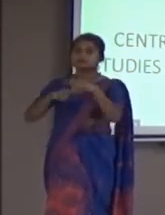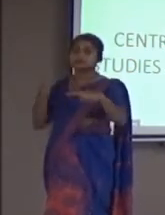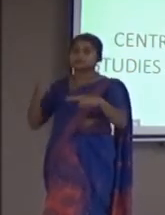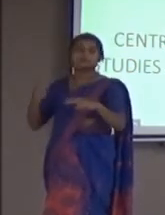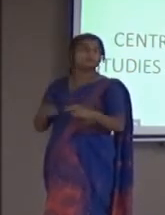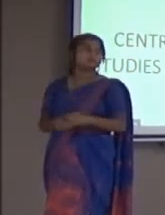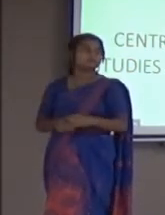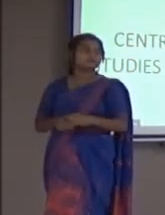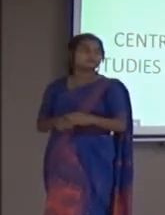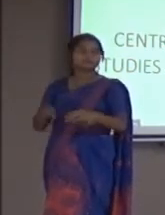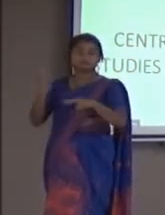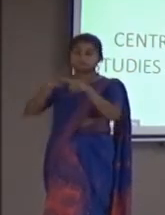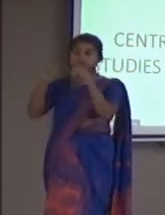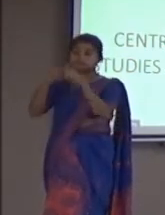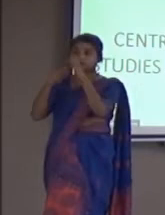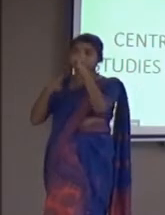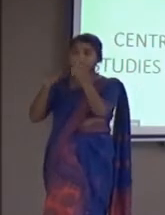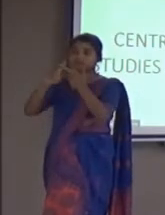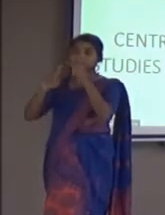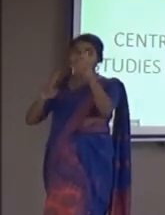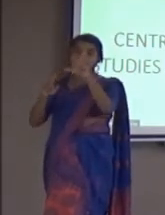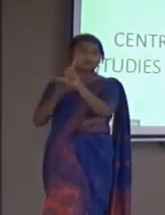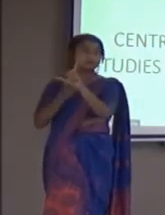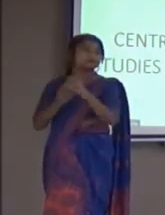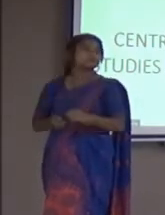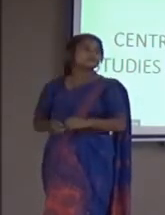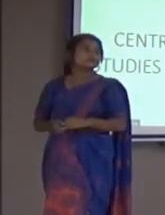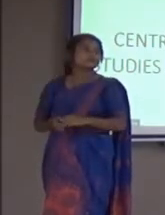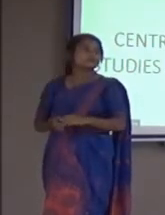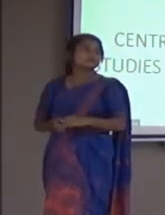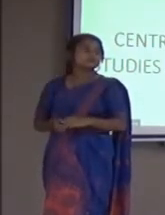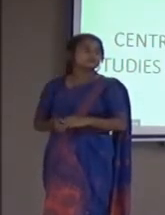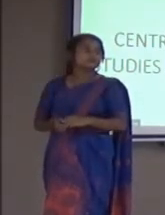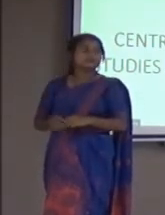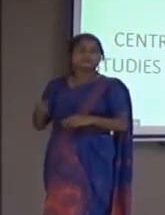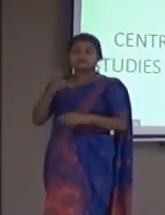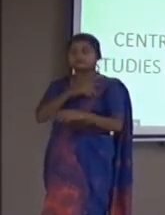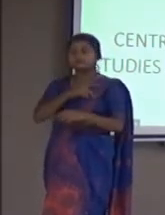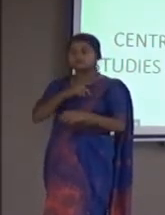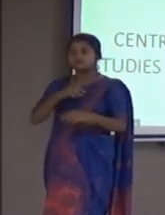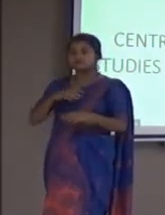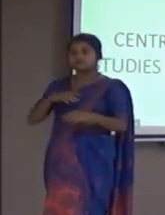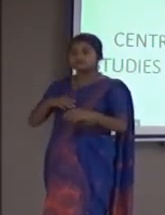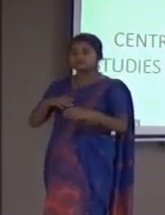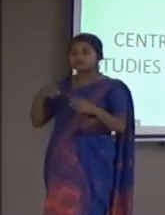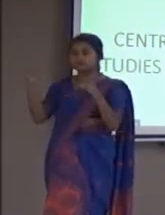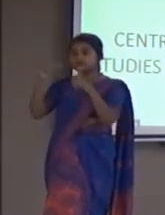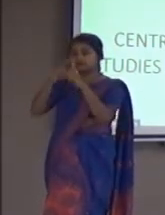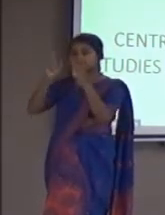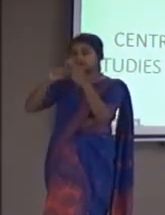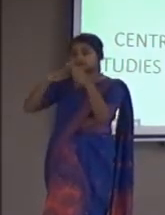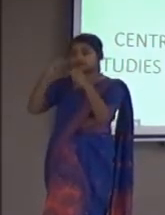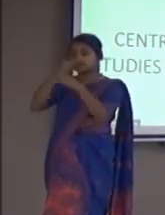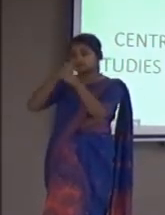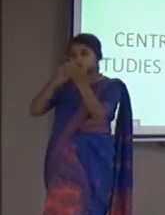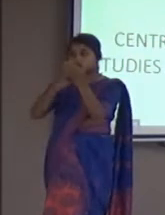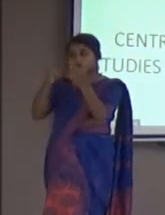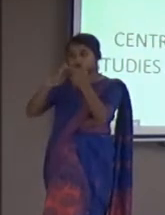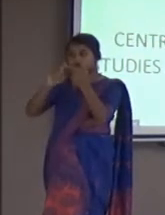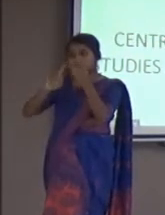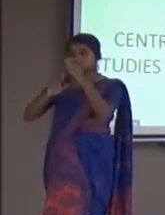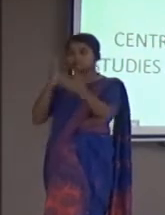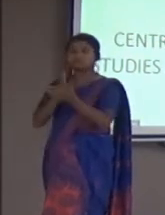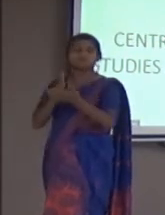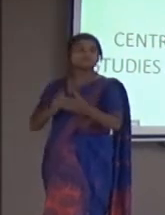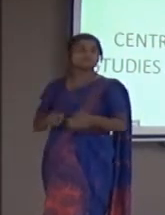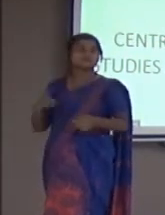which facilitates or guarantees the autonomy and dignified life to persons with disability. So people